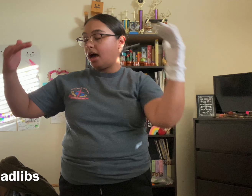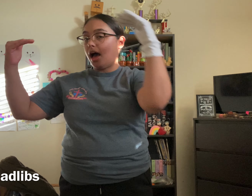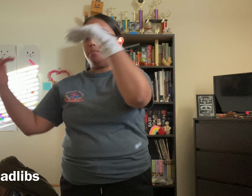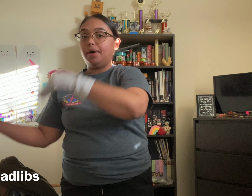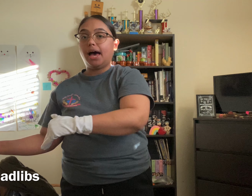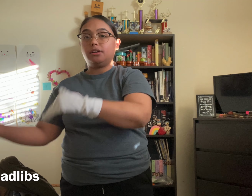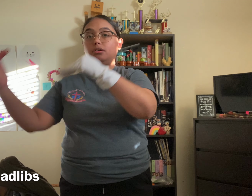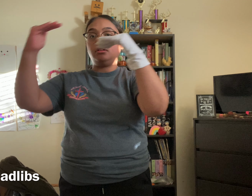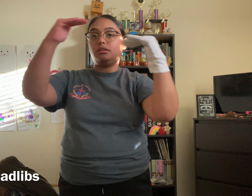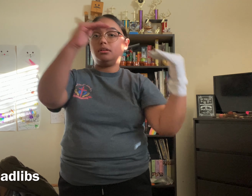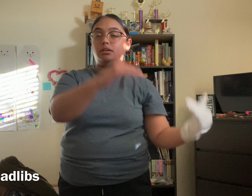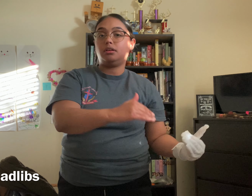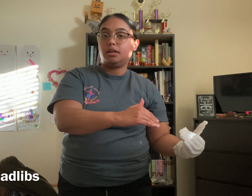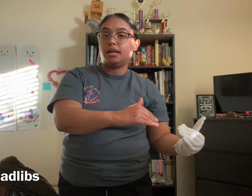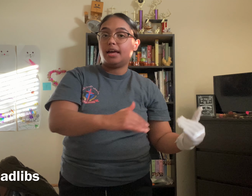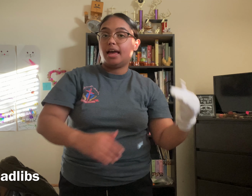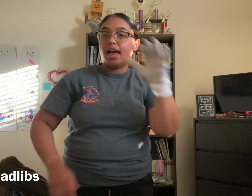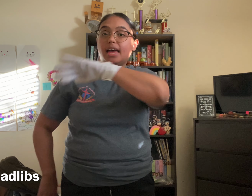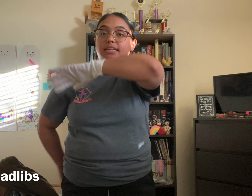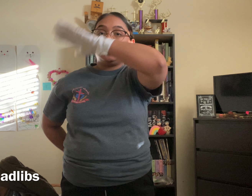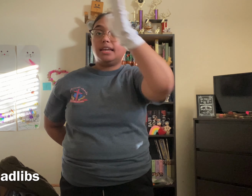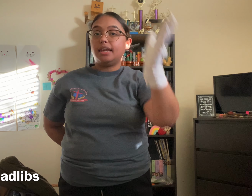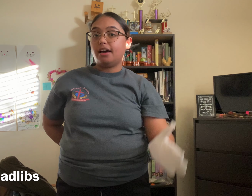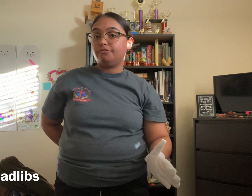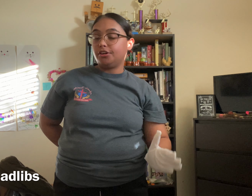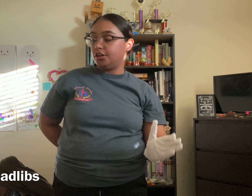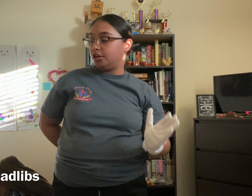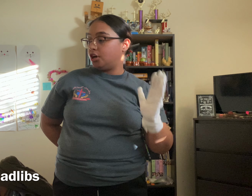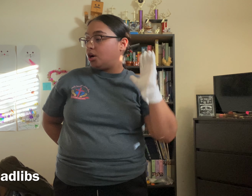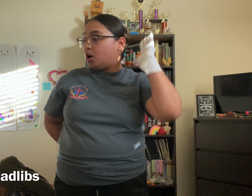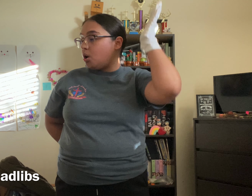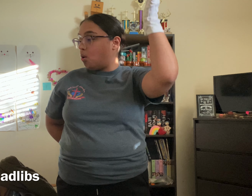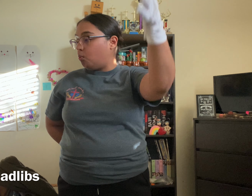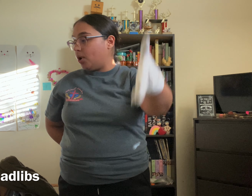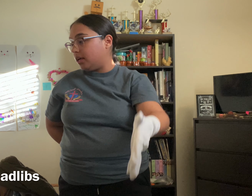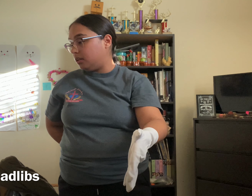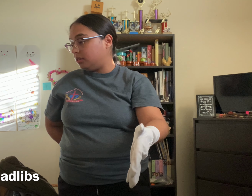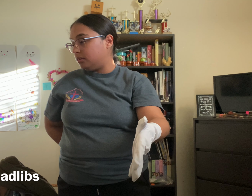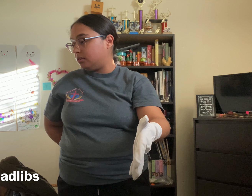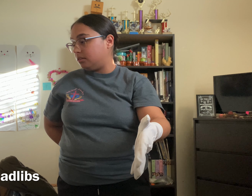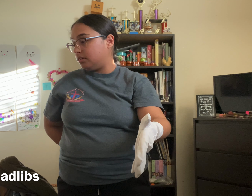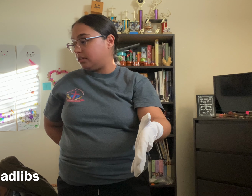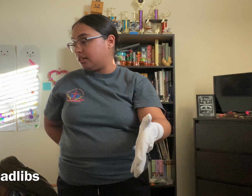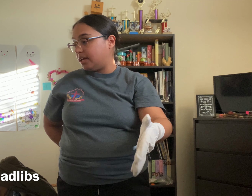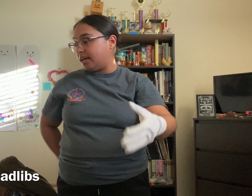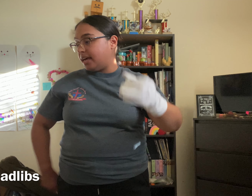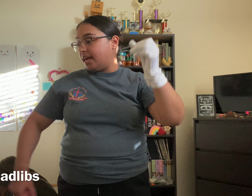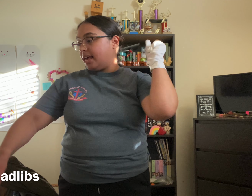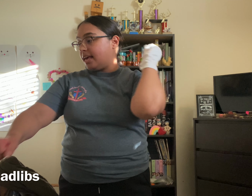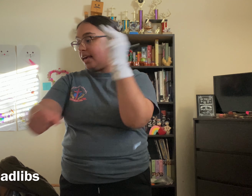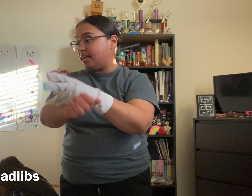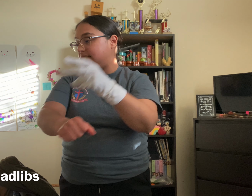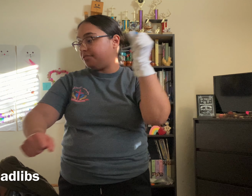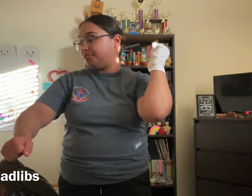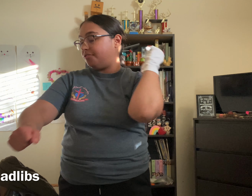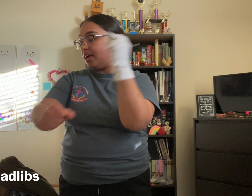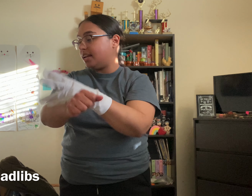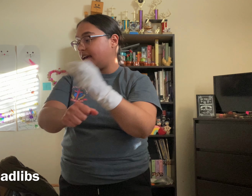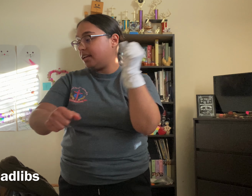a battle and he never will. He defeated